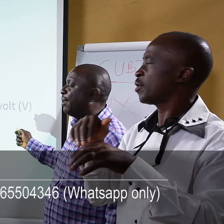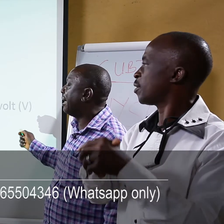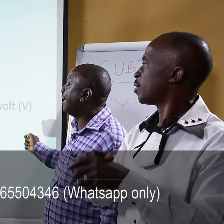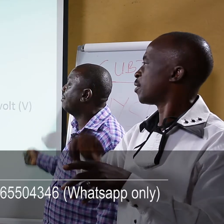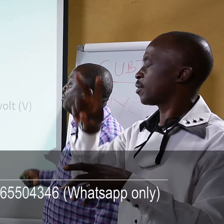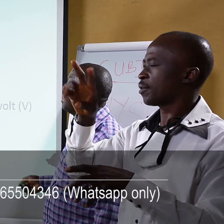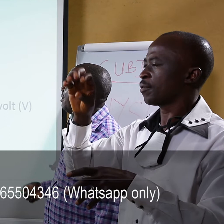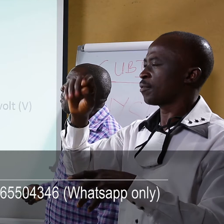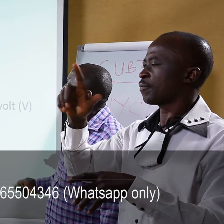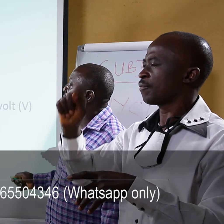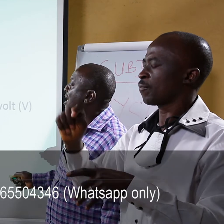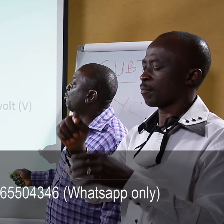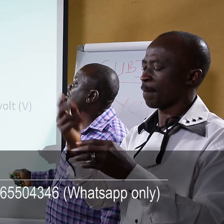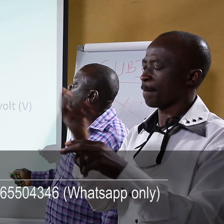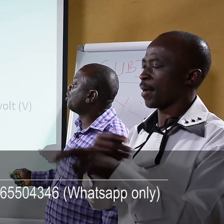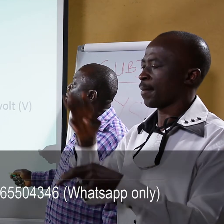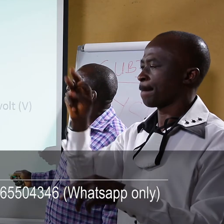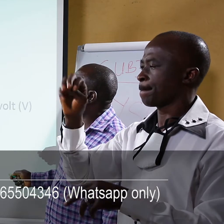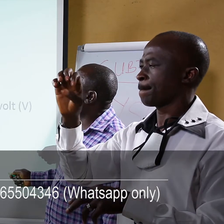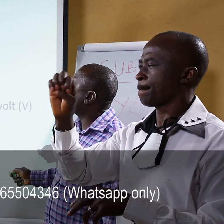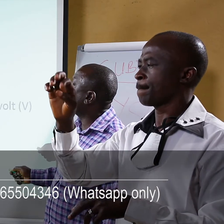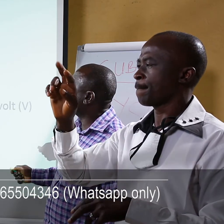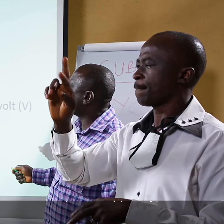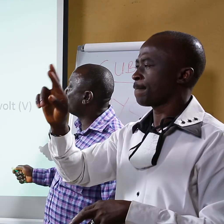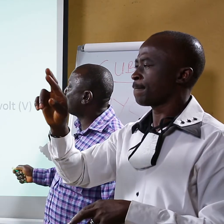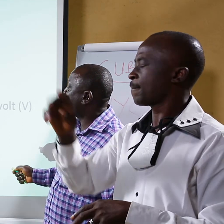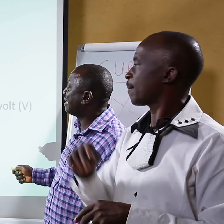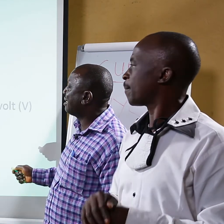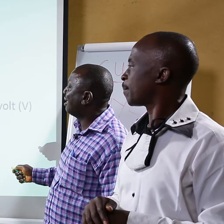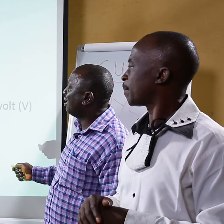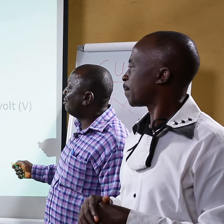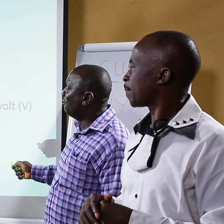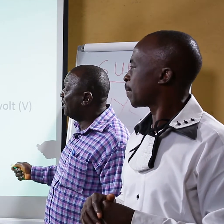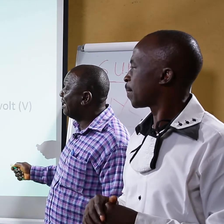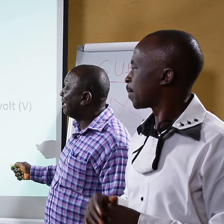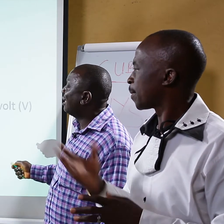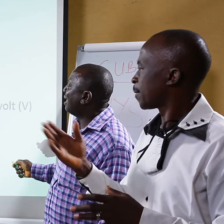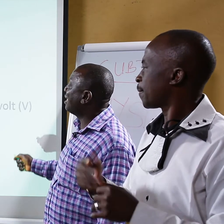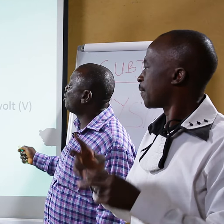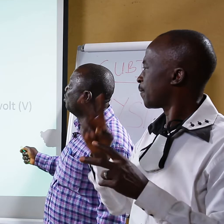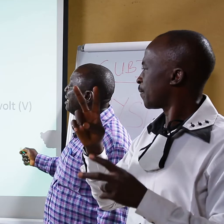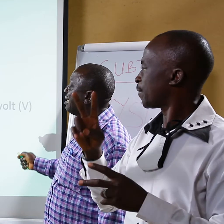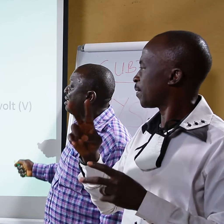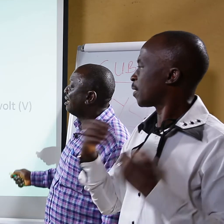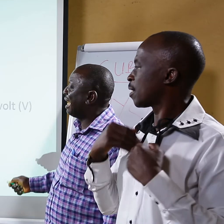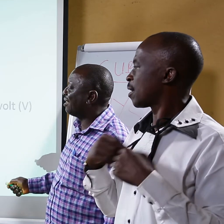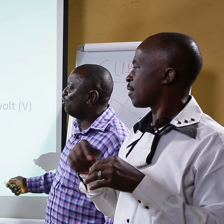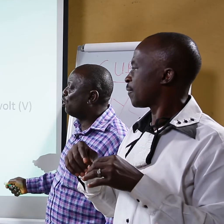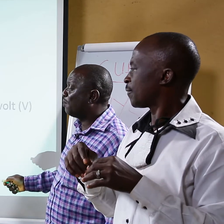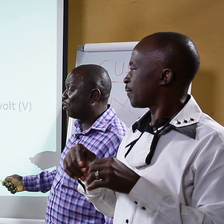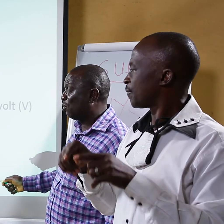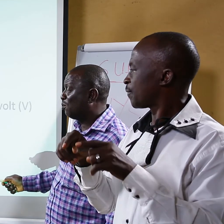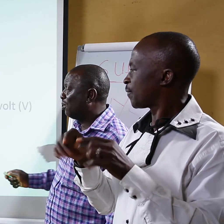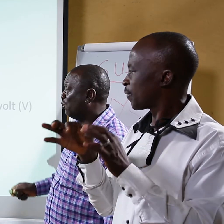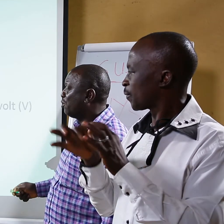volts per meter. Now, from equation 4 and equation 6, V has units as